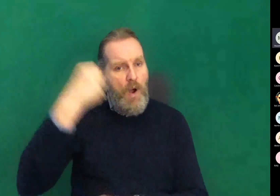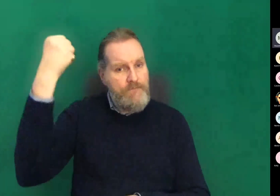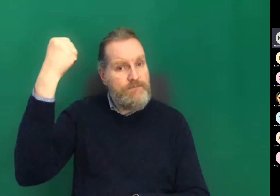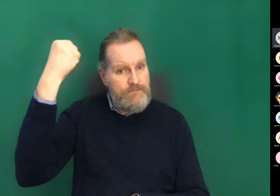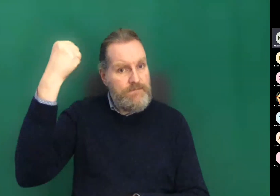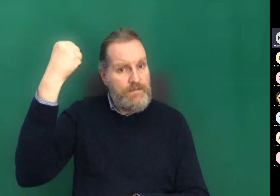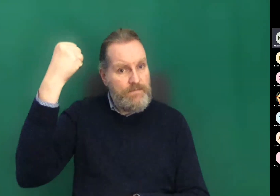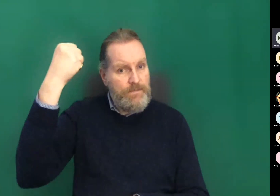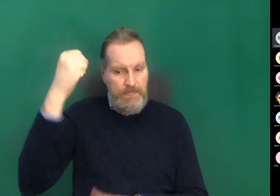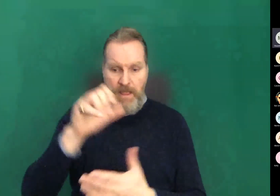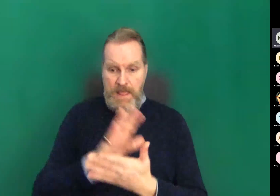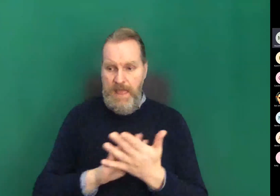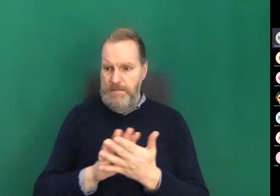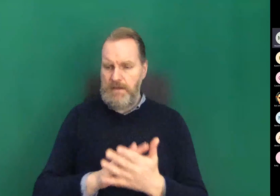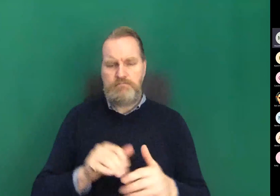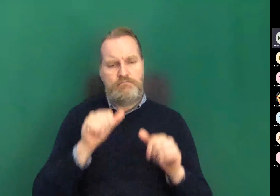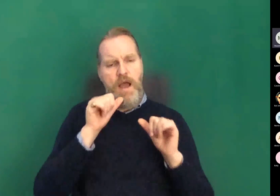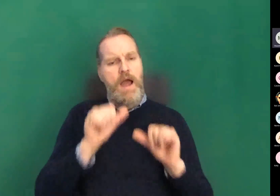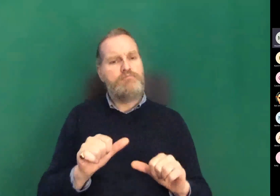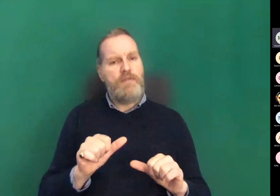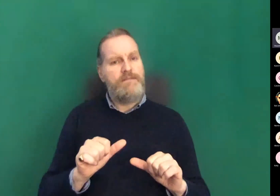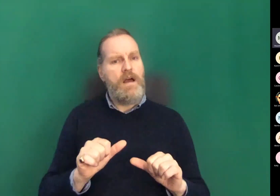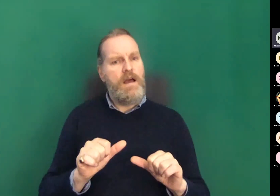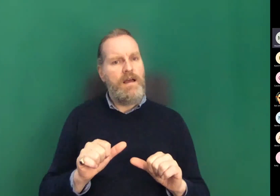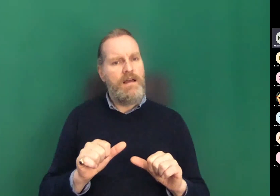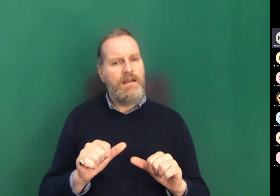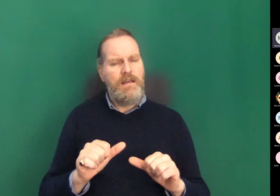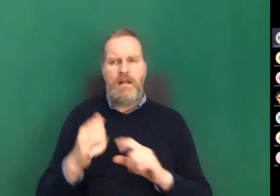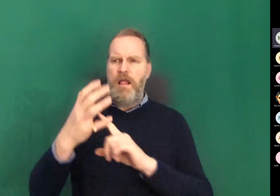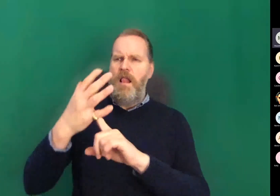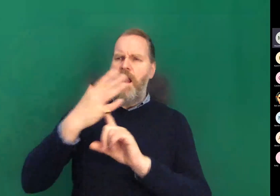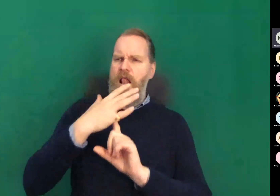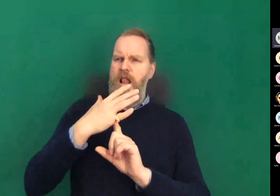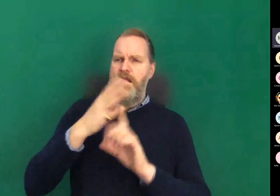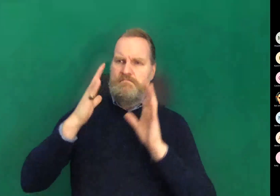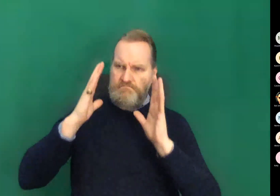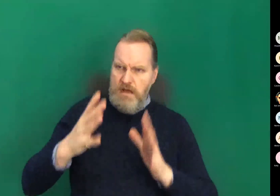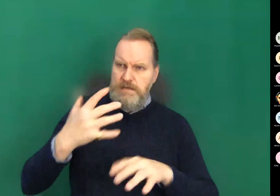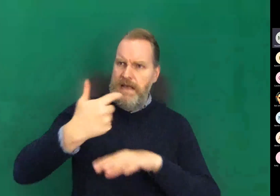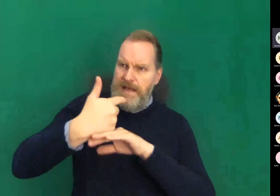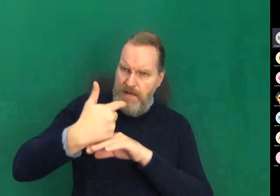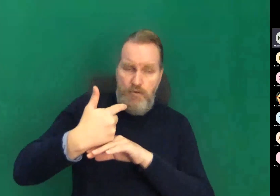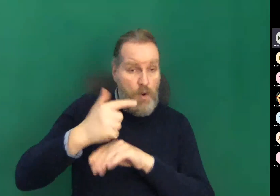in accordance with a restriction imposed on me because of my disability.